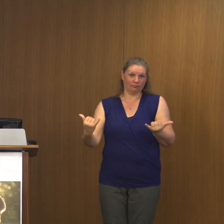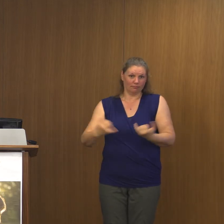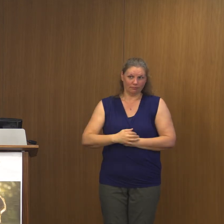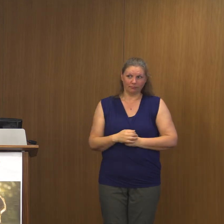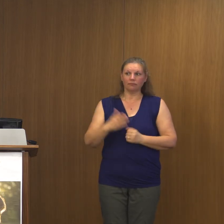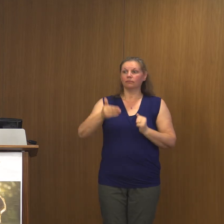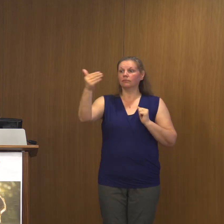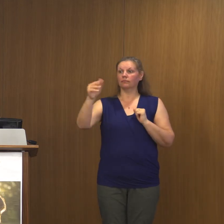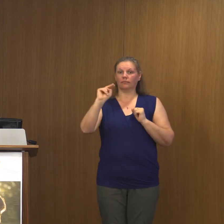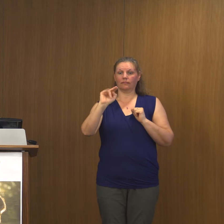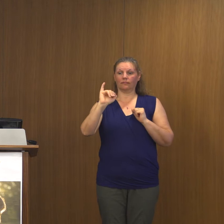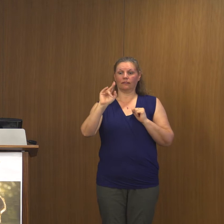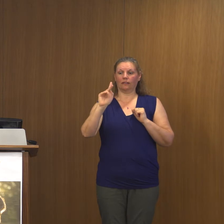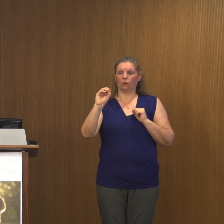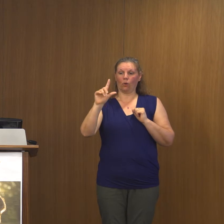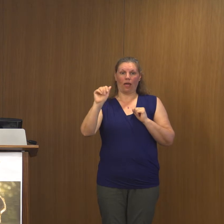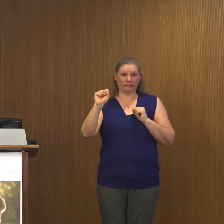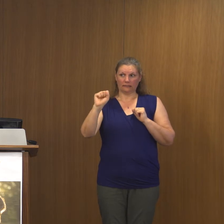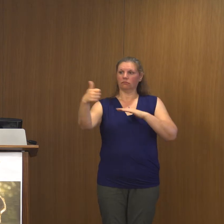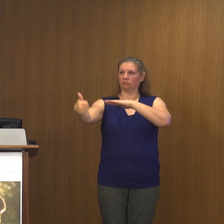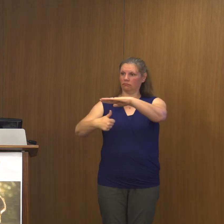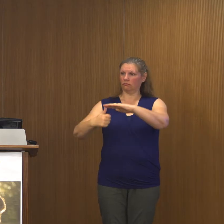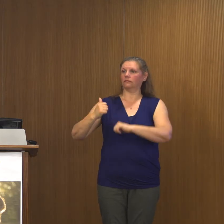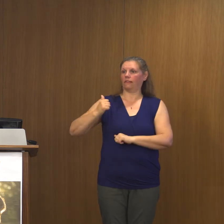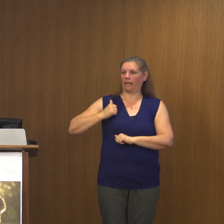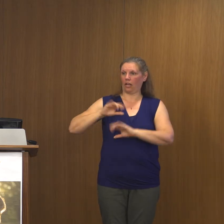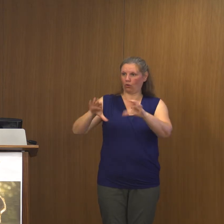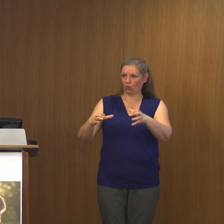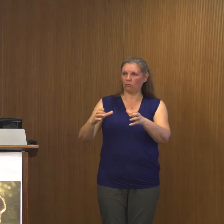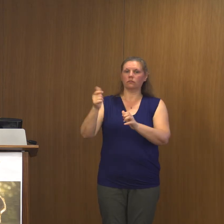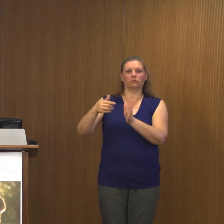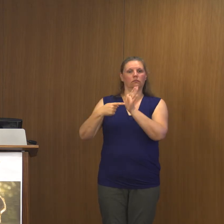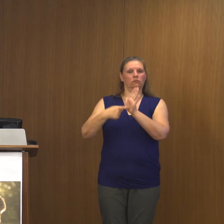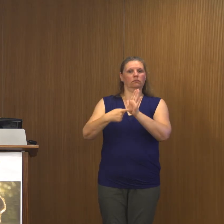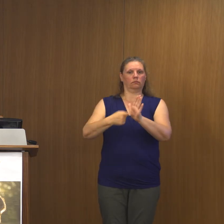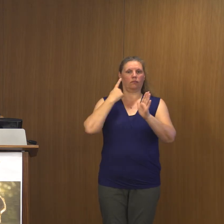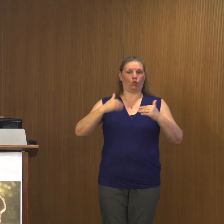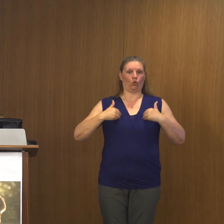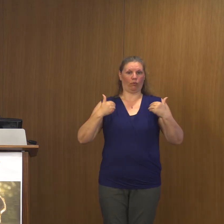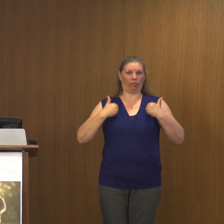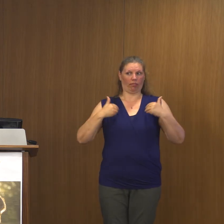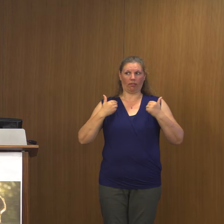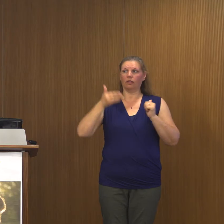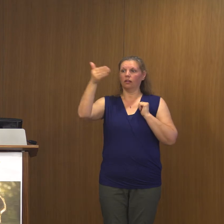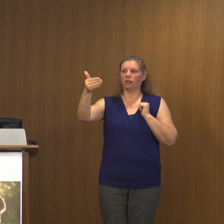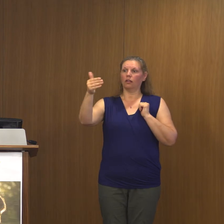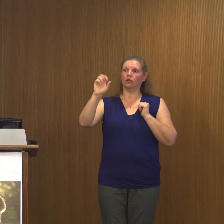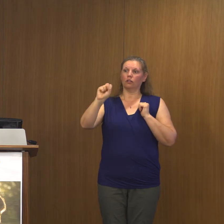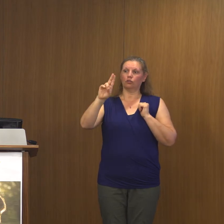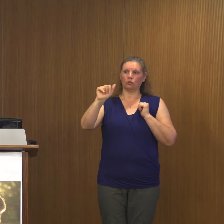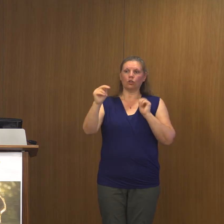have Nicholas, who is a member of the Canadian delegation as a youth representative, and Susan